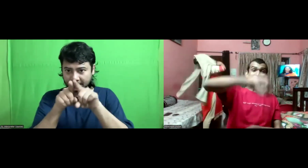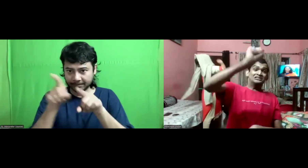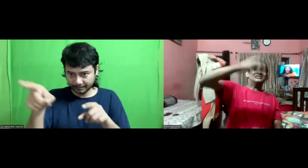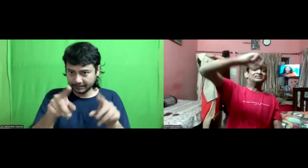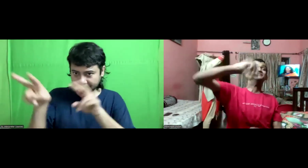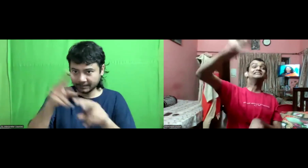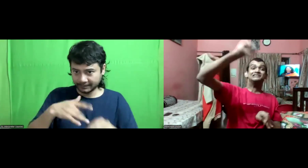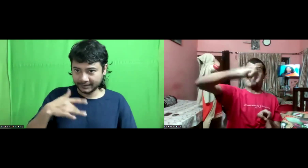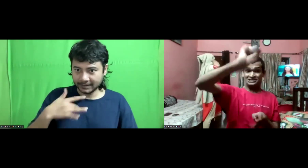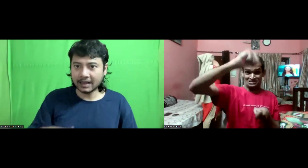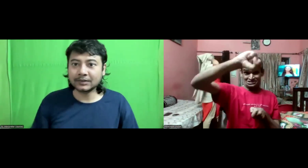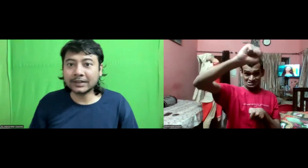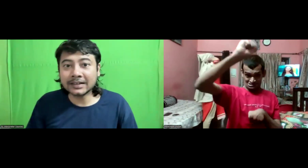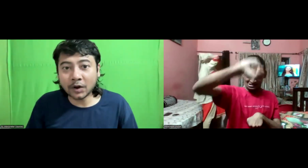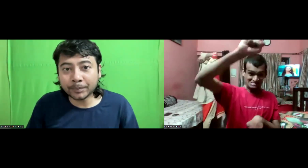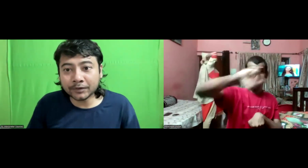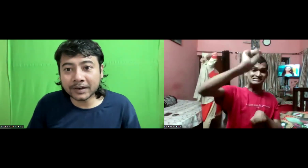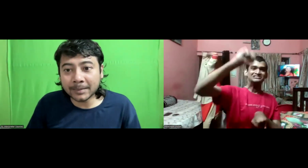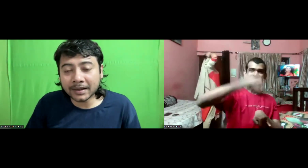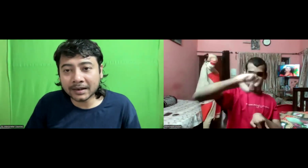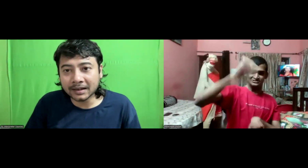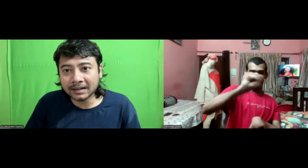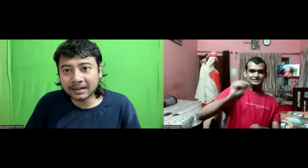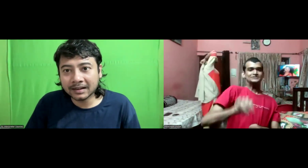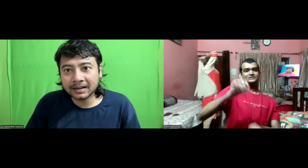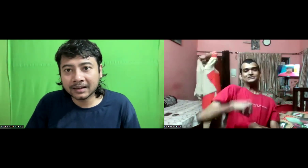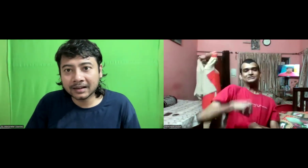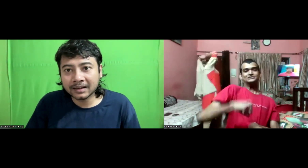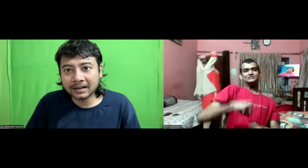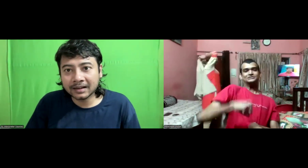copy, same. Huh, so is it a copy of the Ramayana?